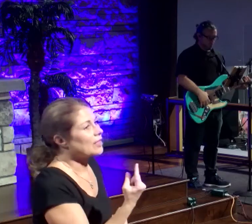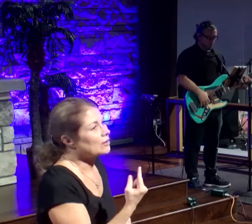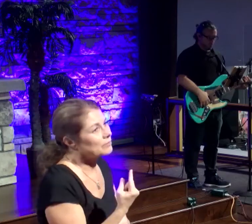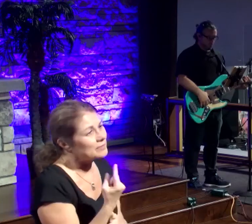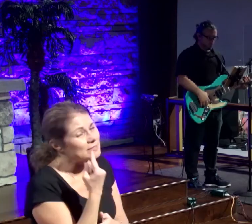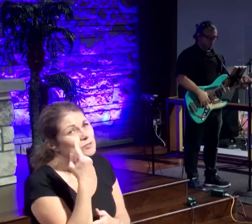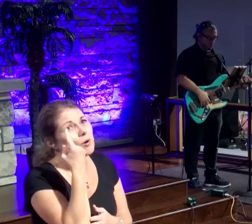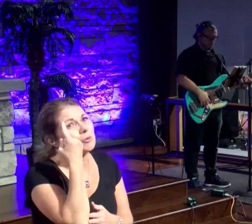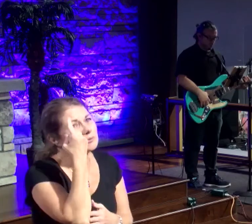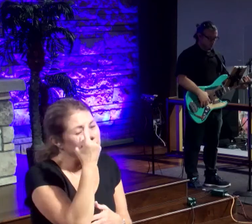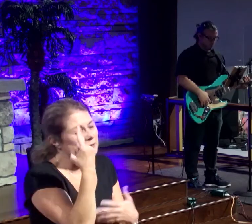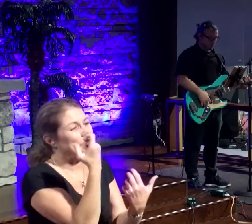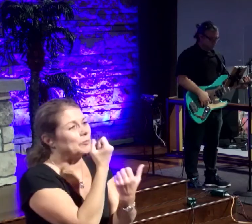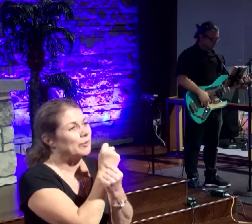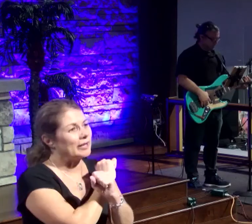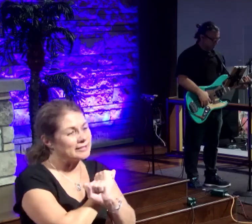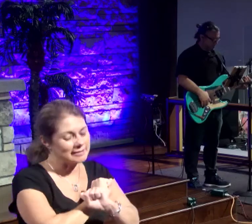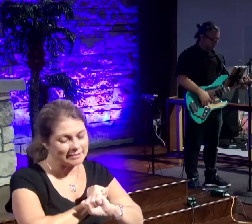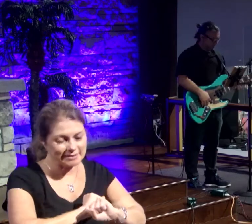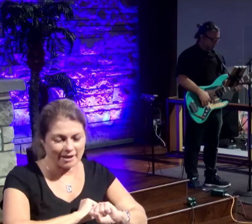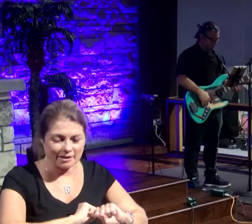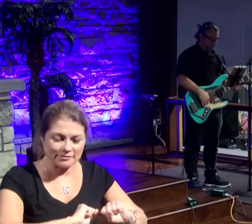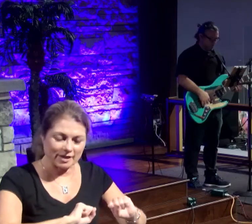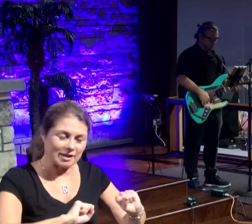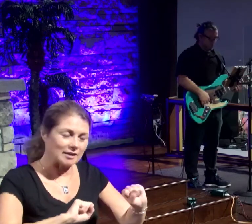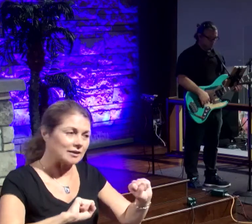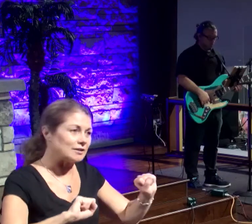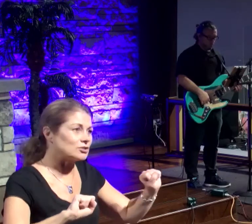see. There is only one